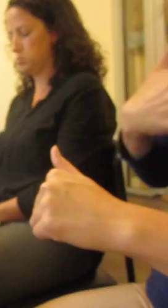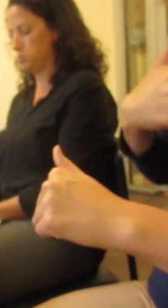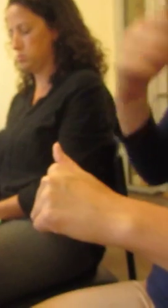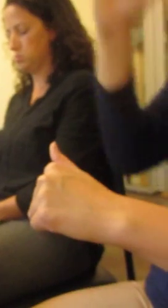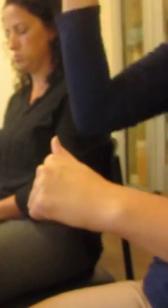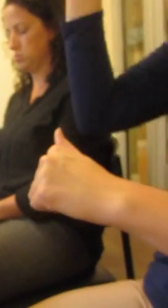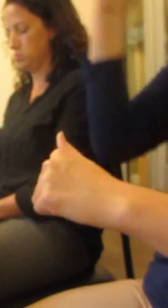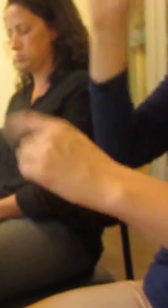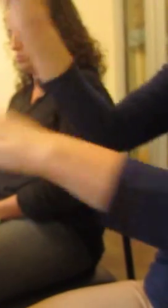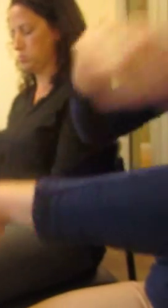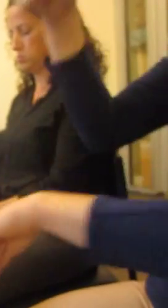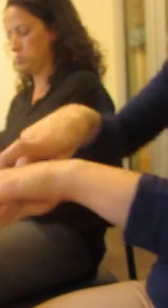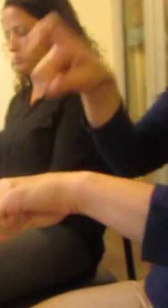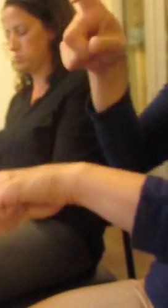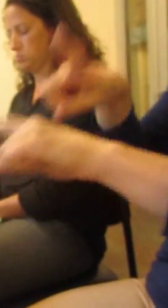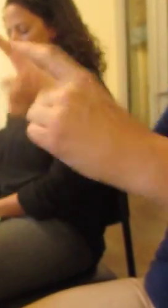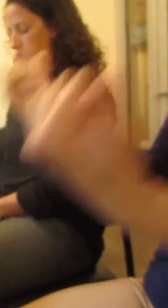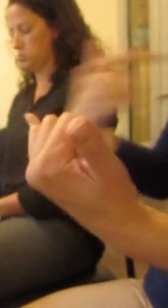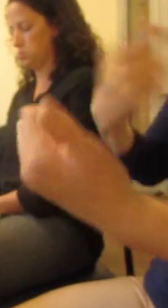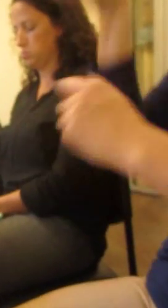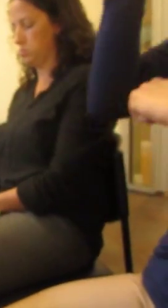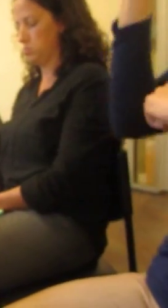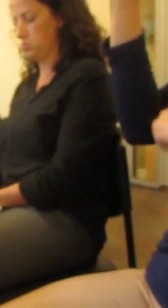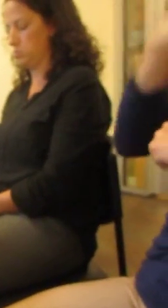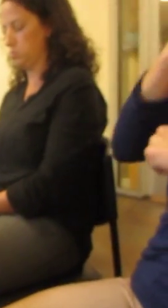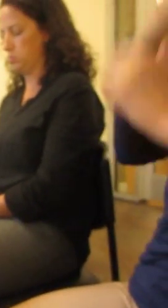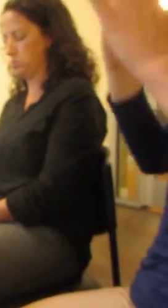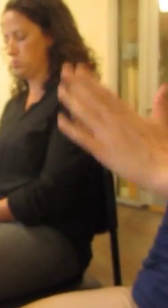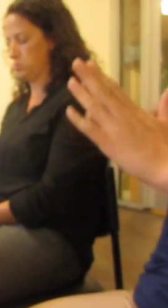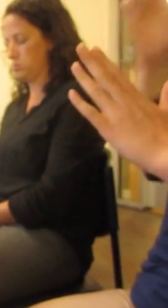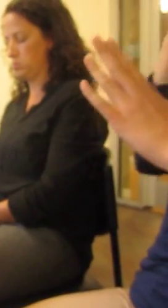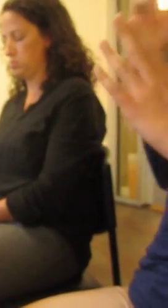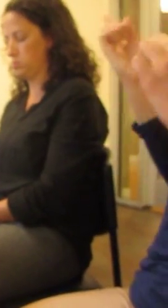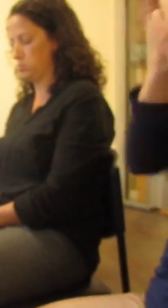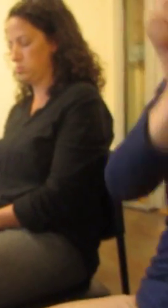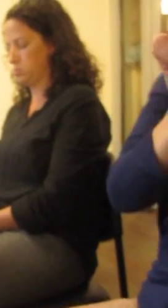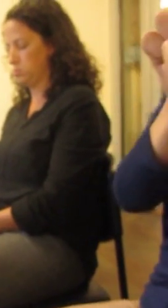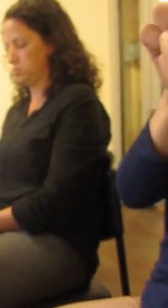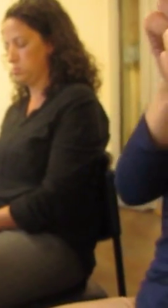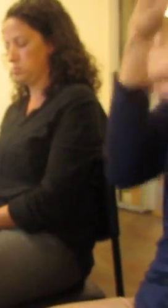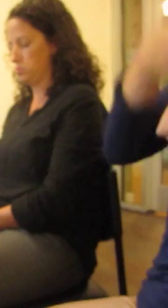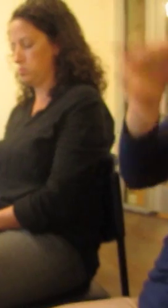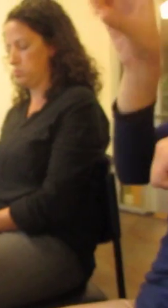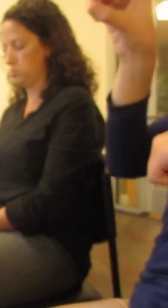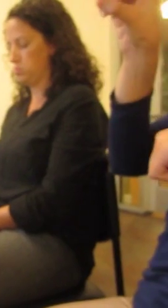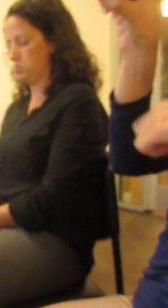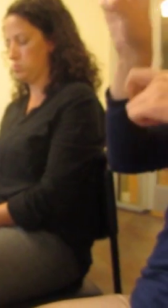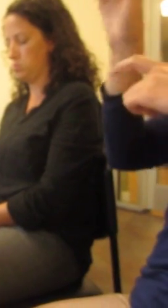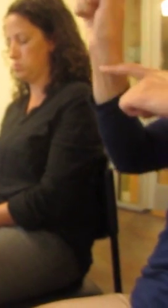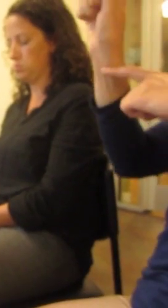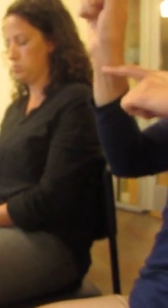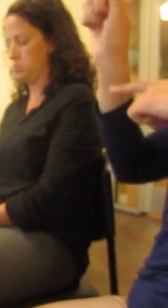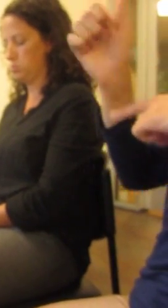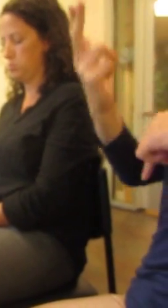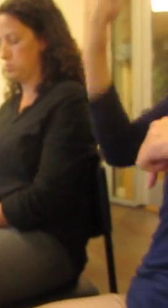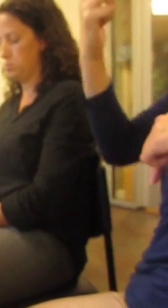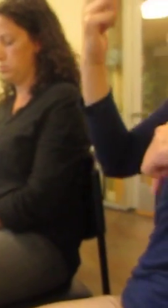the officers who were cornered by O'Day after the O'Day shooting potentially felt that their long years